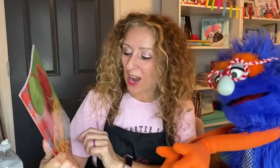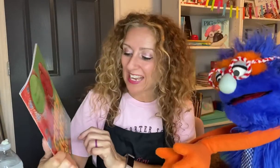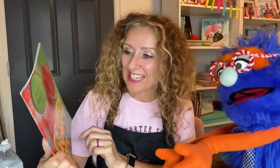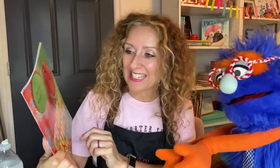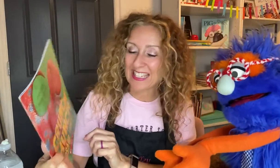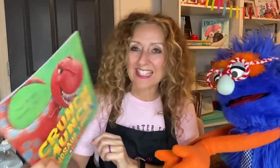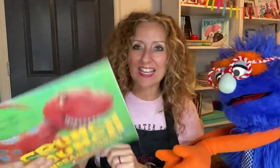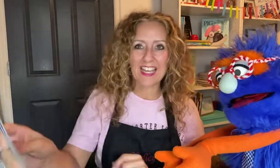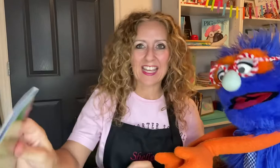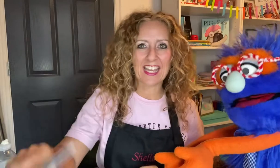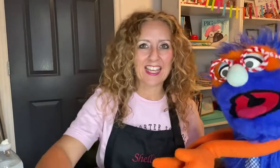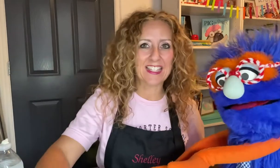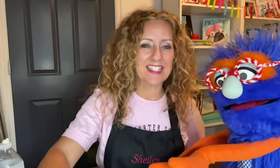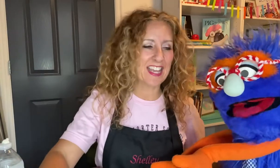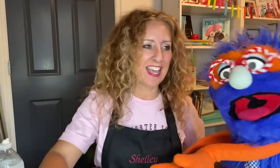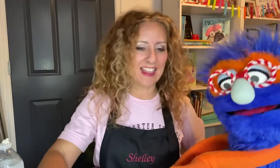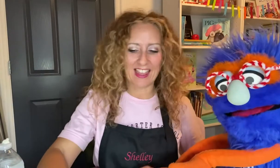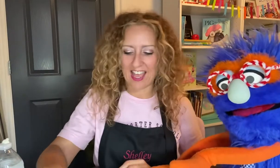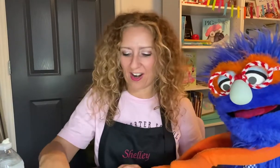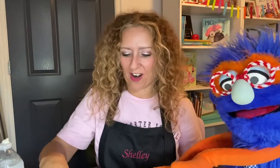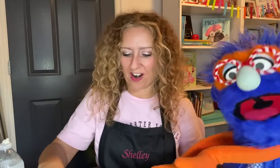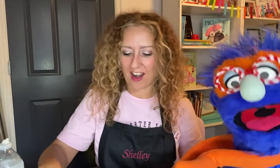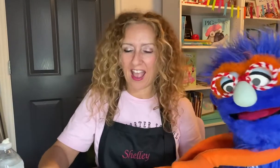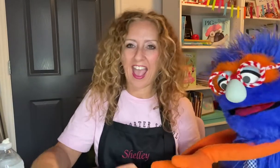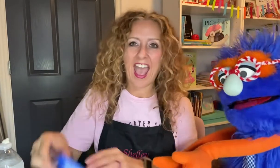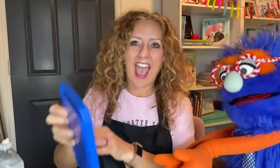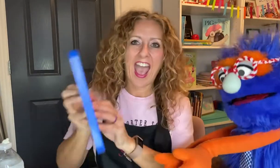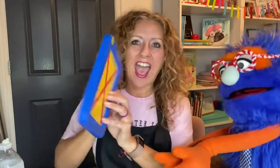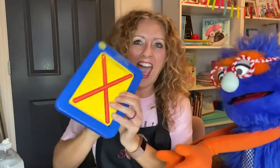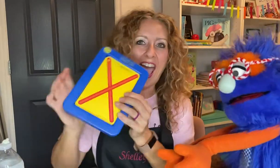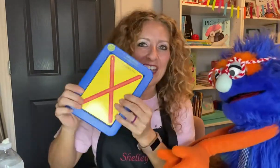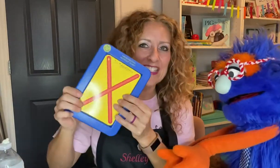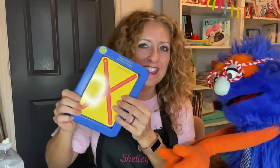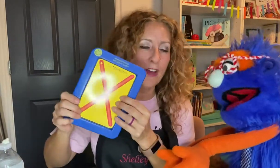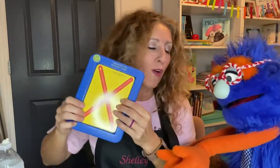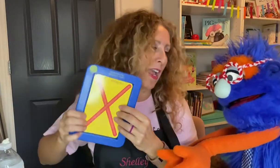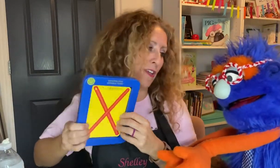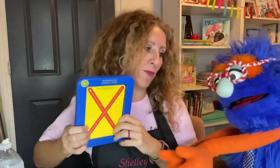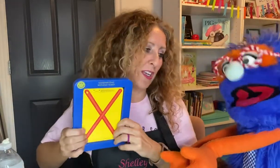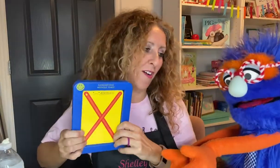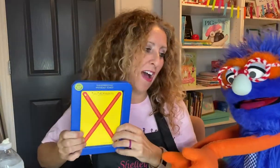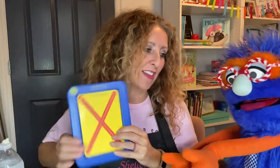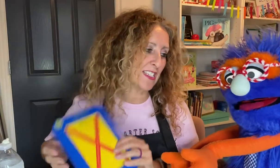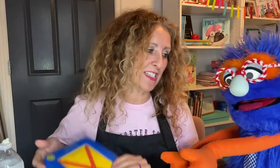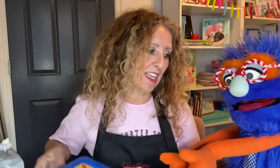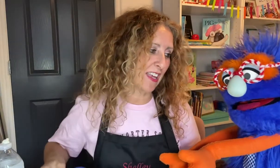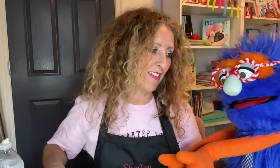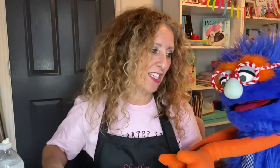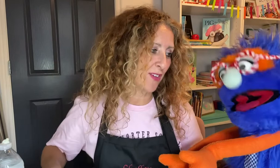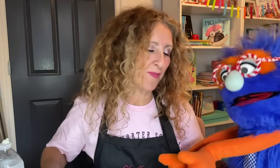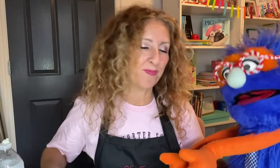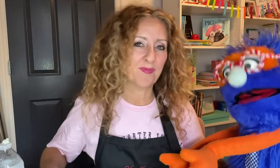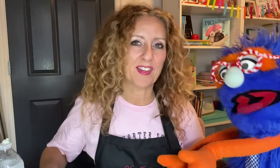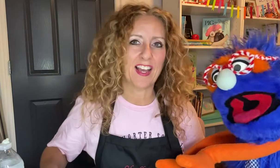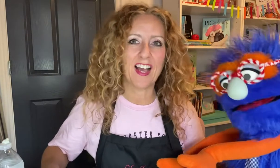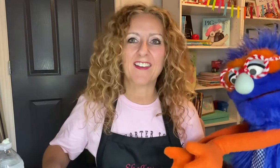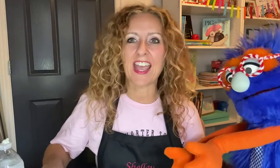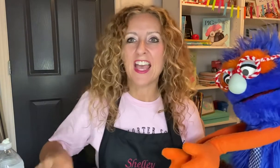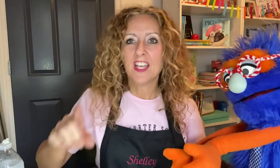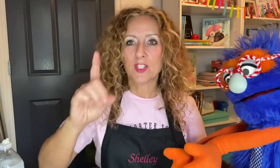Rex. Yeah. Rex. And letter X. X. X. You want to know how it looks in sign language? Well, for sure. Okay. So